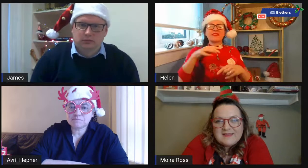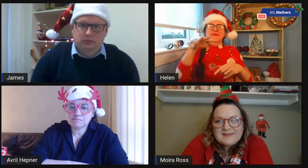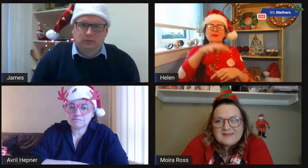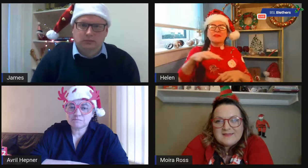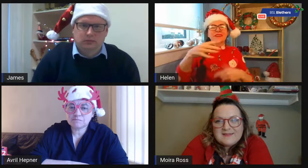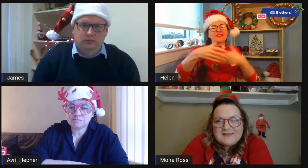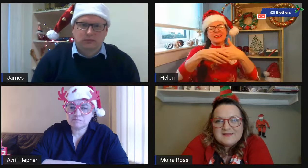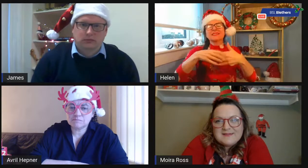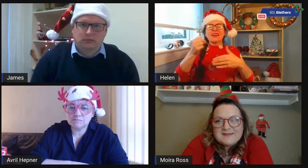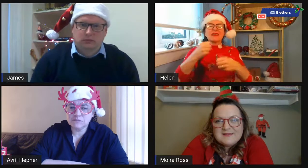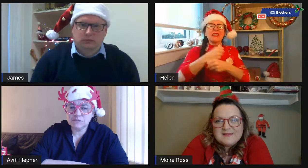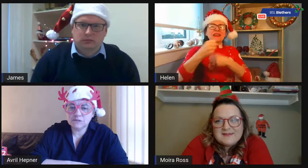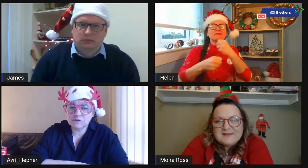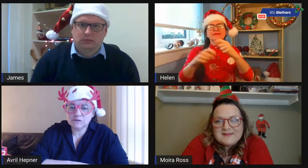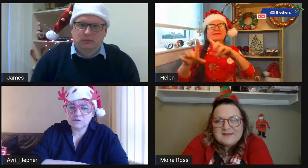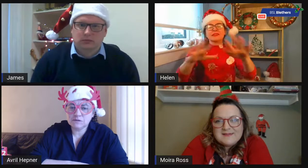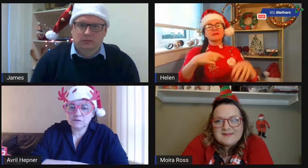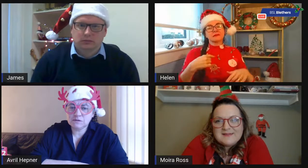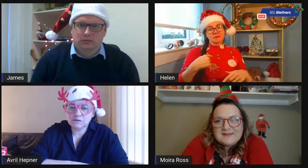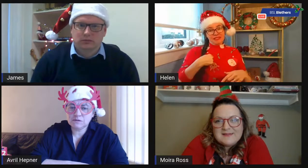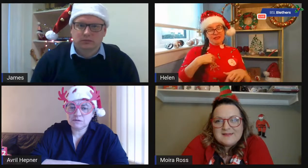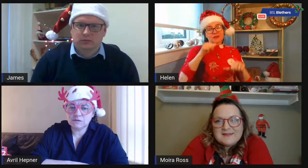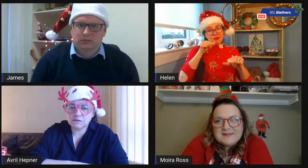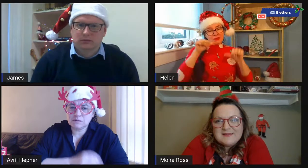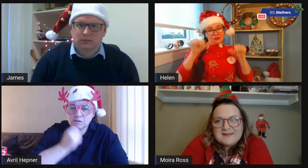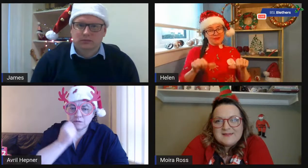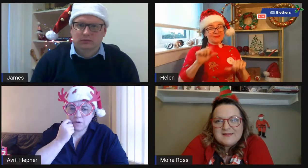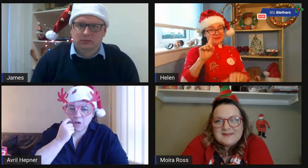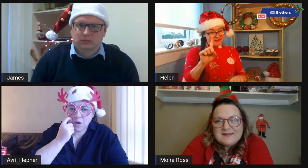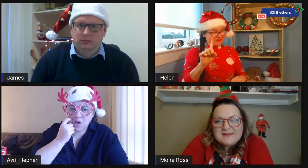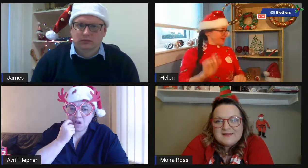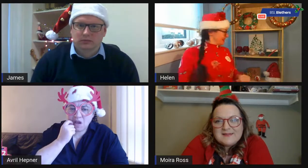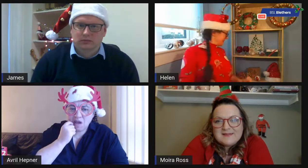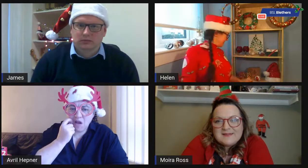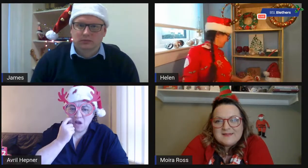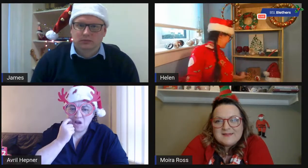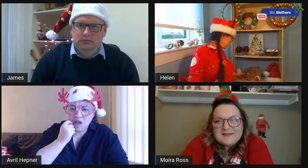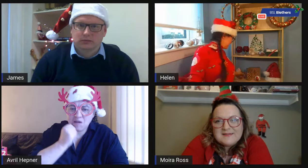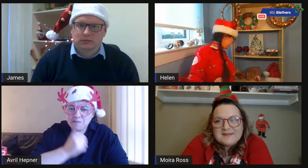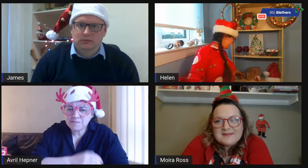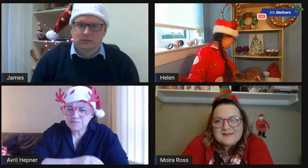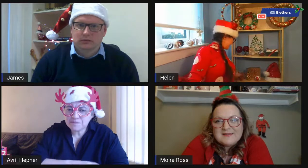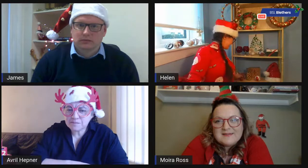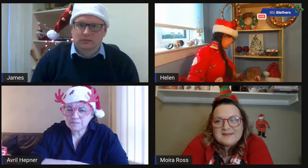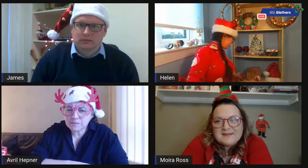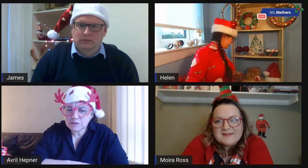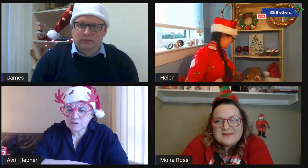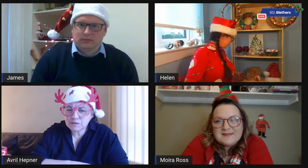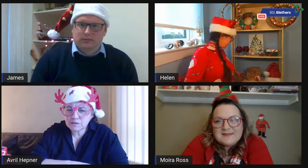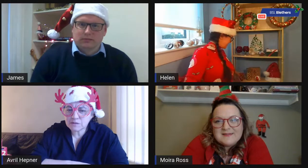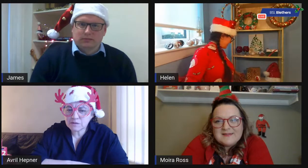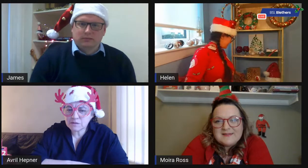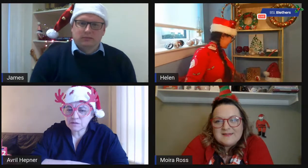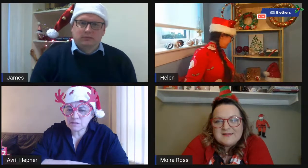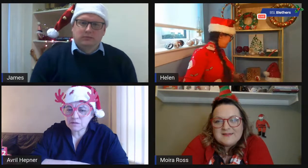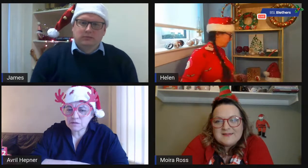Every year at Christmas, family and friends will all get together and play games, but this is one of my